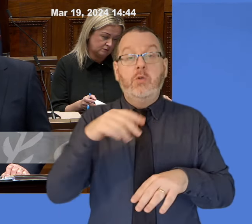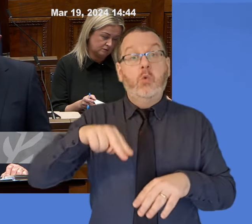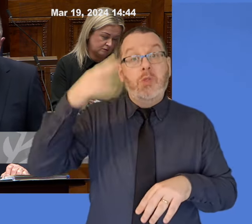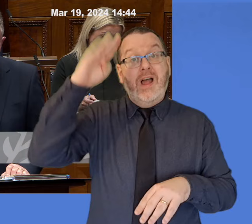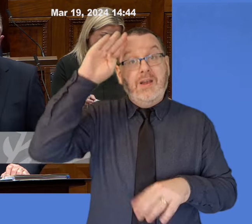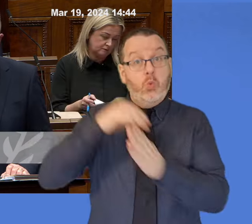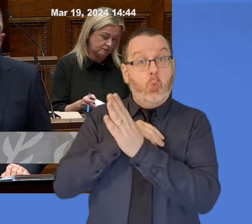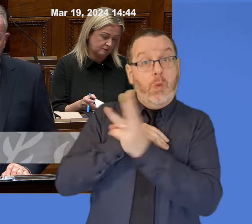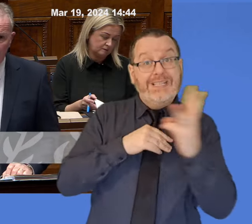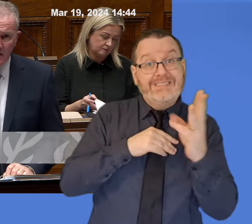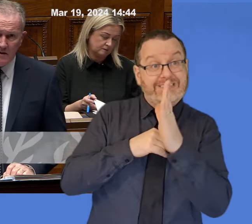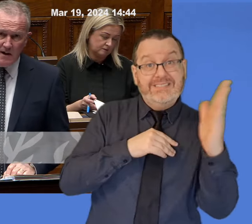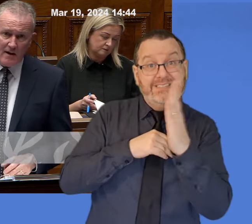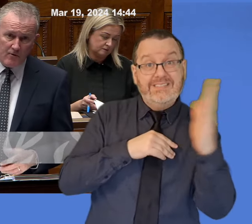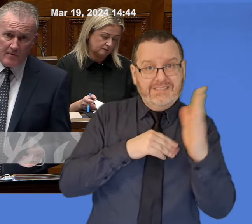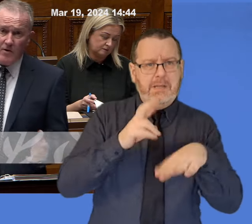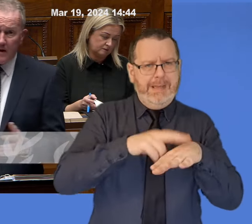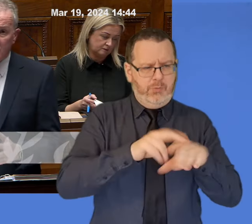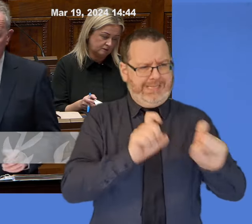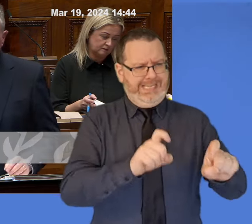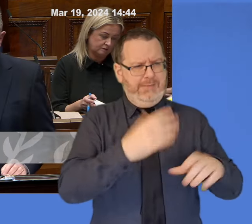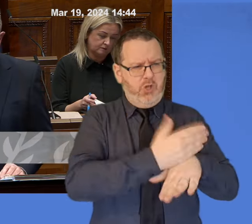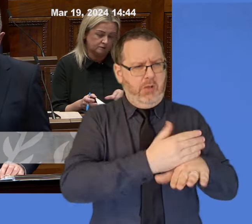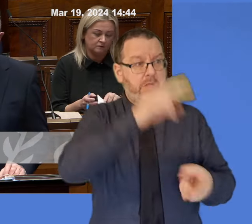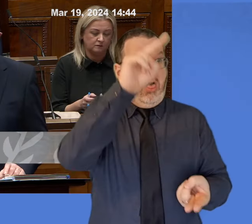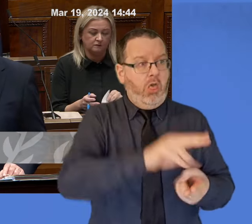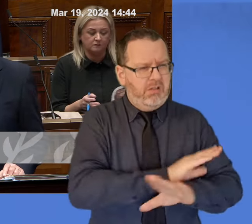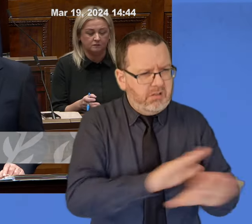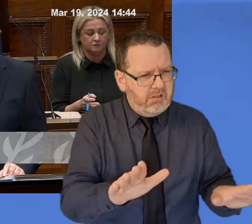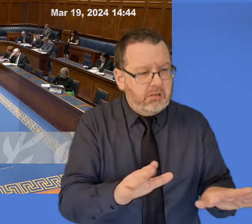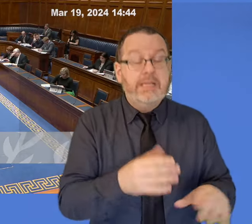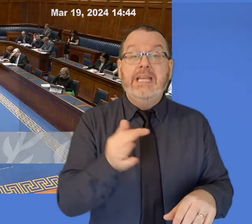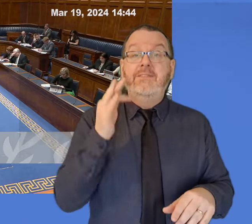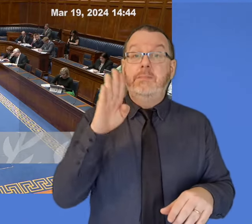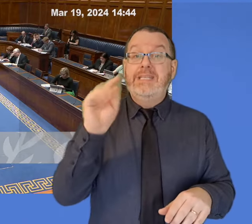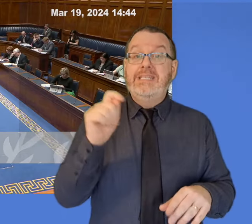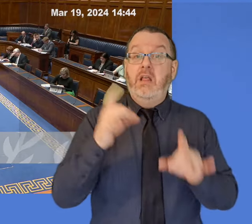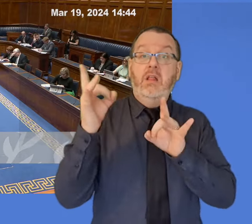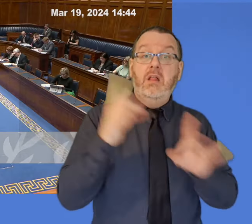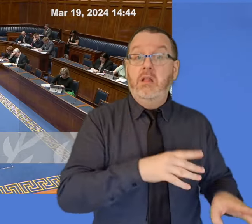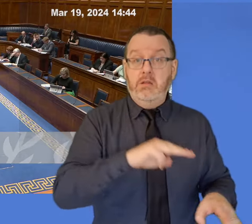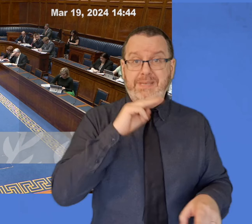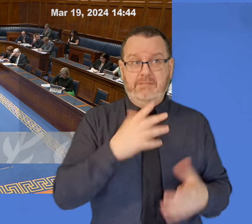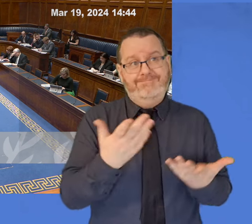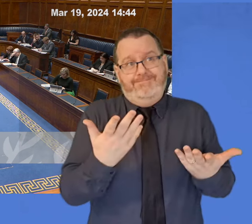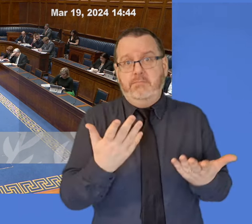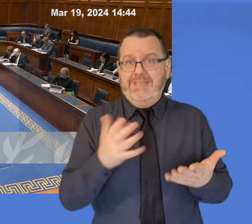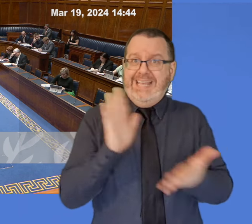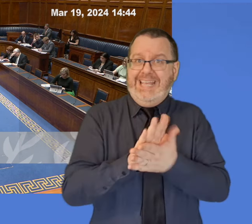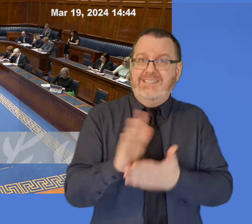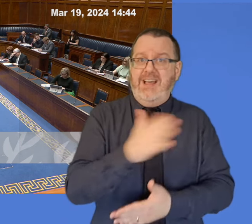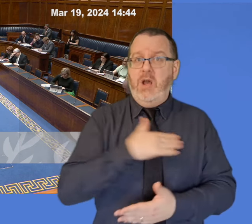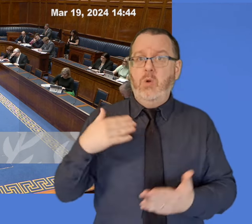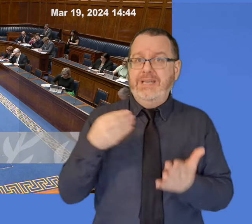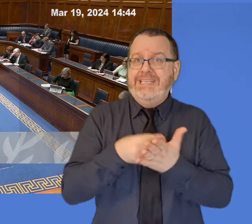they were considering something which was detrimental to that, then they would be going against our entire economic policy. So yes, we will have those conversations and we continue to have them in the